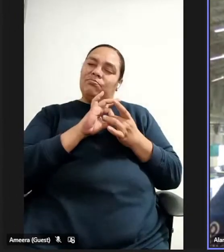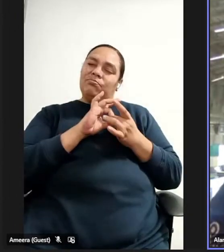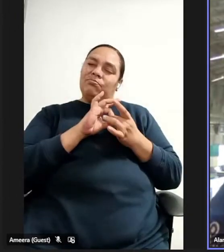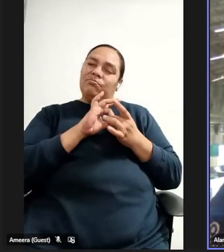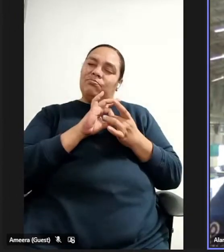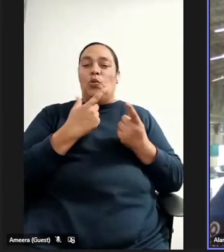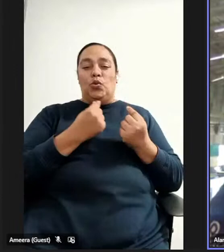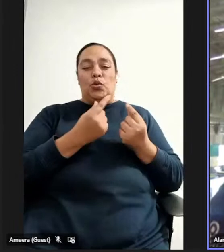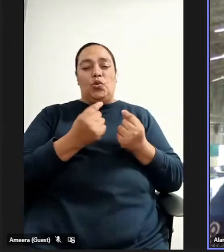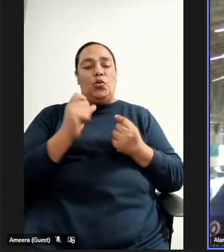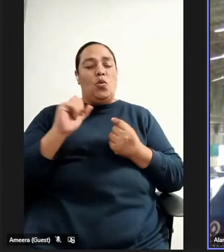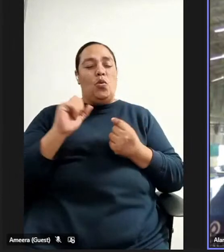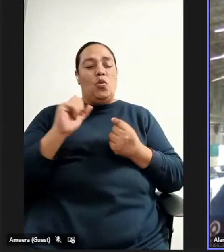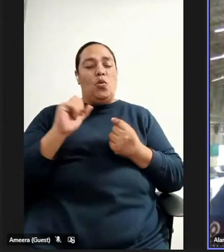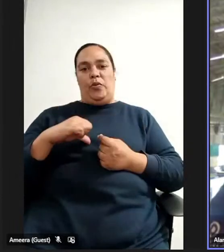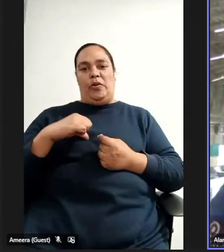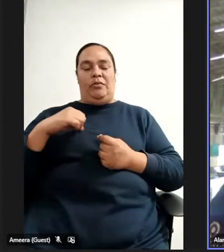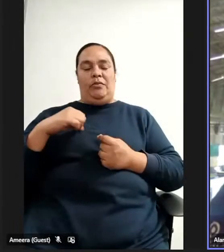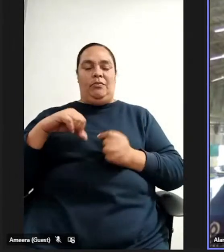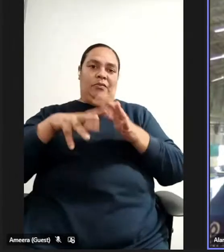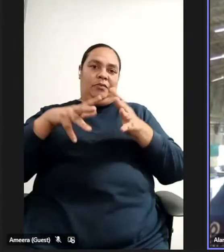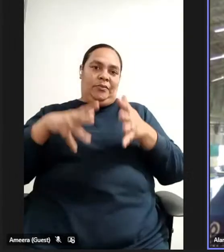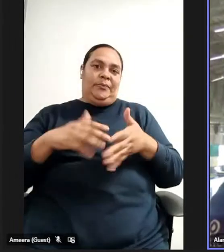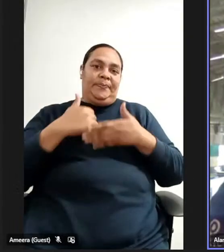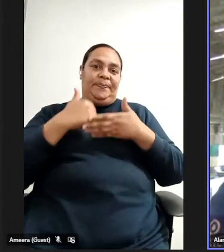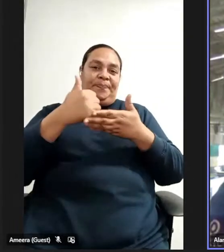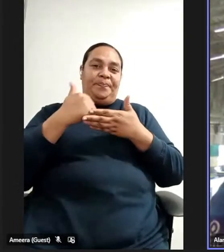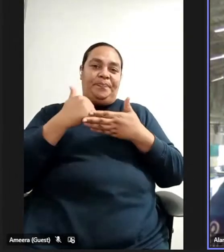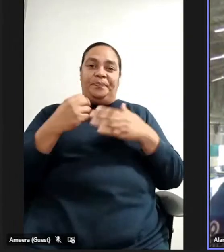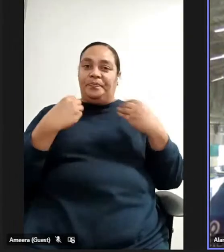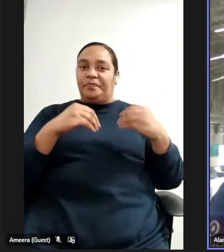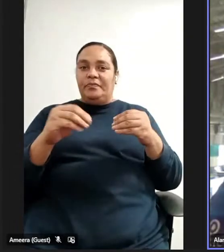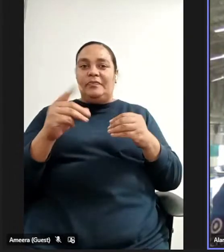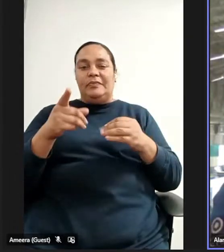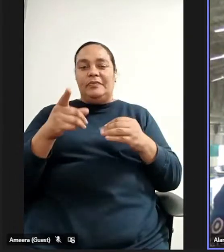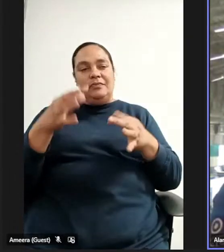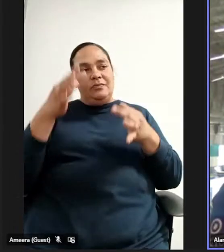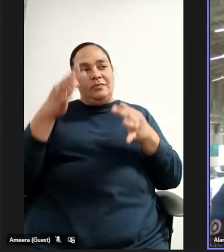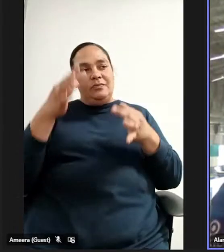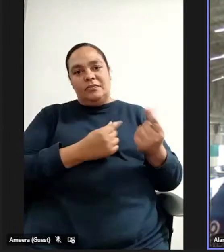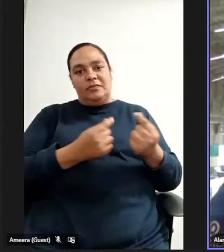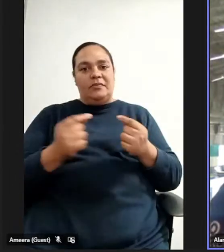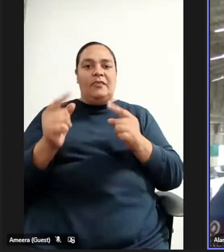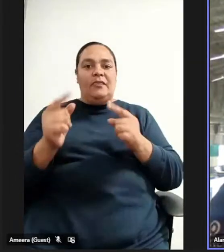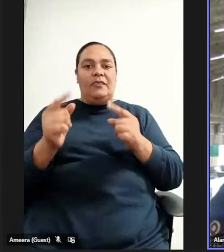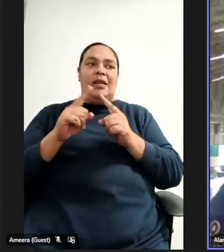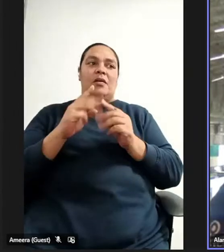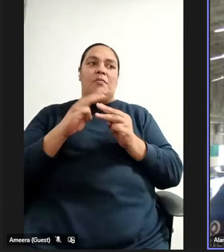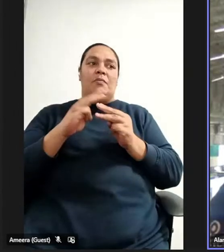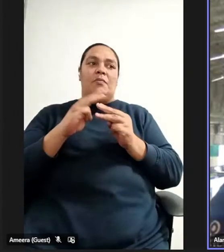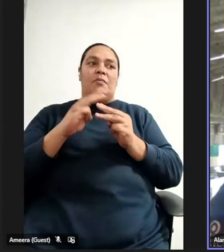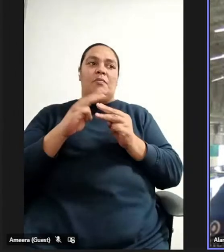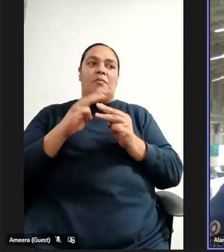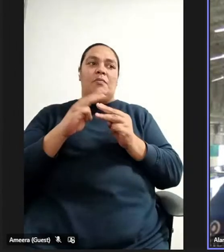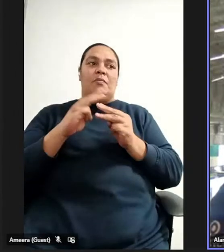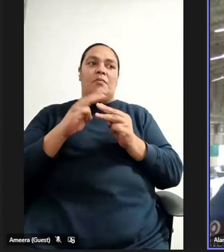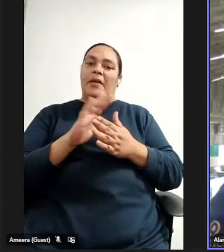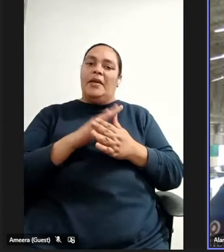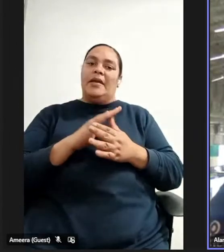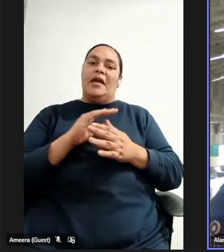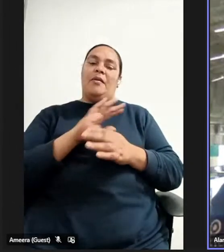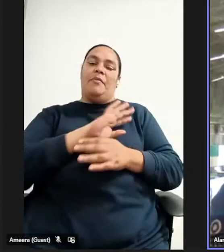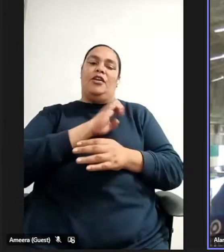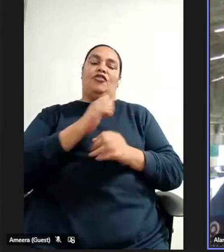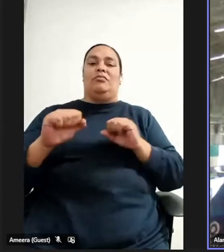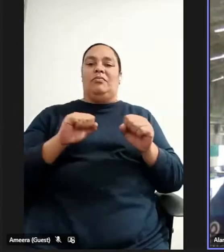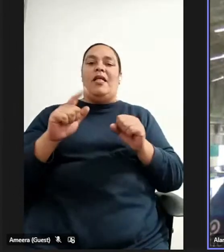municipalities across this province to help our businesses make decisions, to enable them to become energy resilient and therefore competitive. But